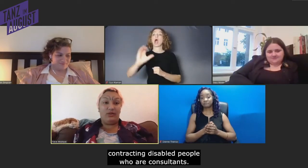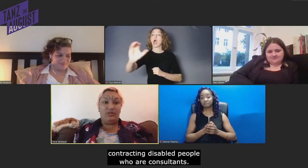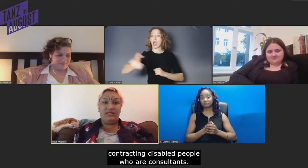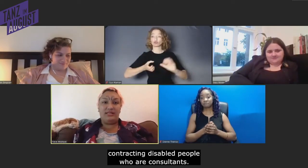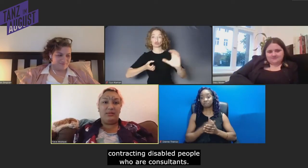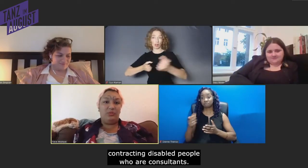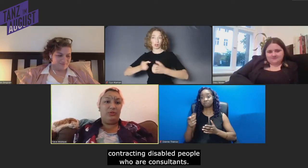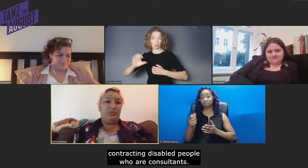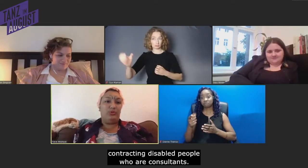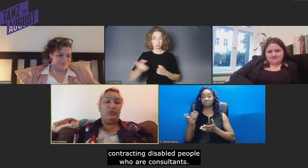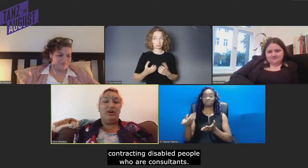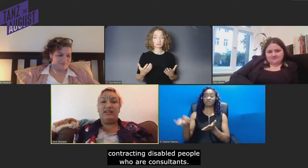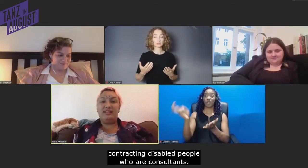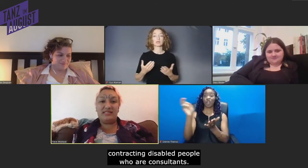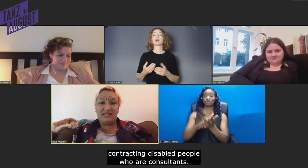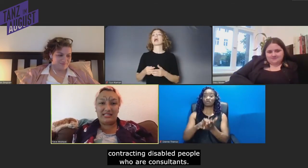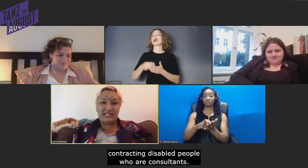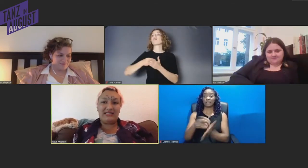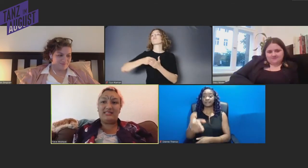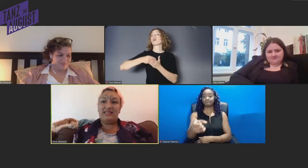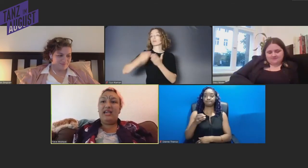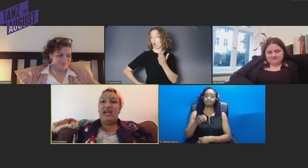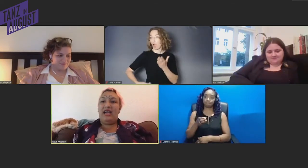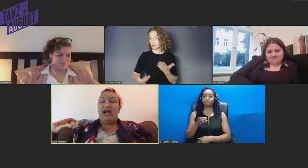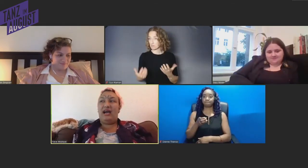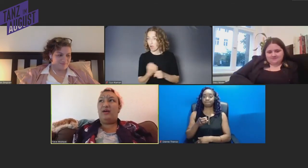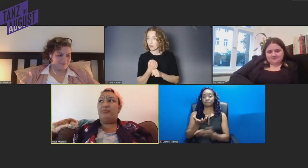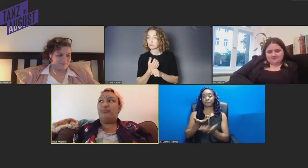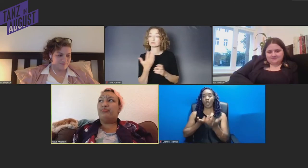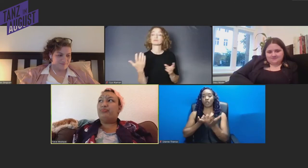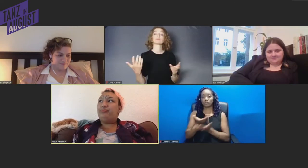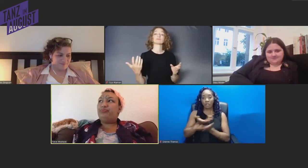contracting with disabled people who are consultants,